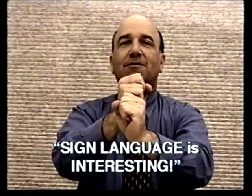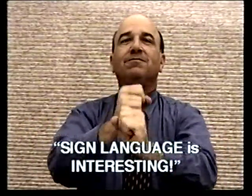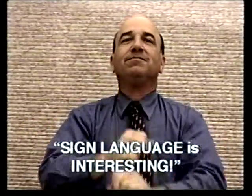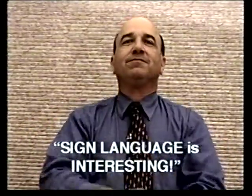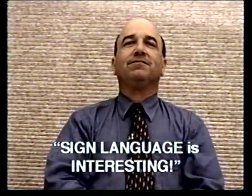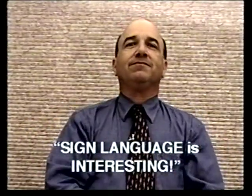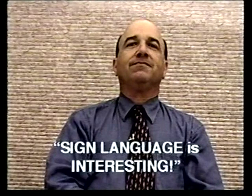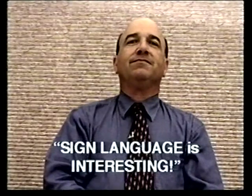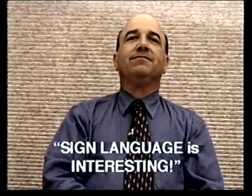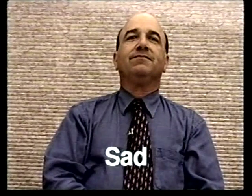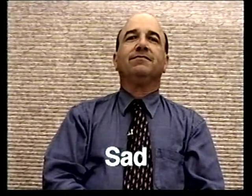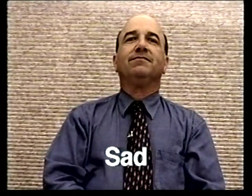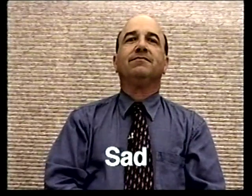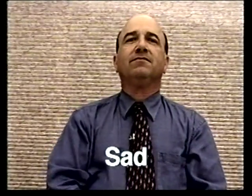interesting.